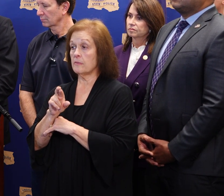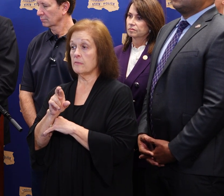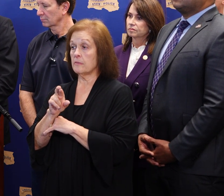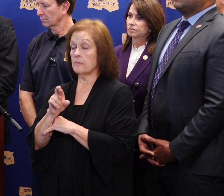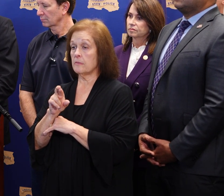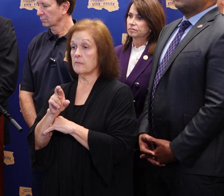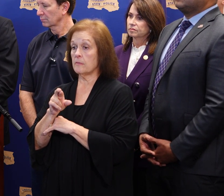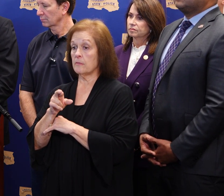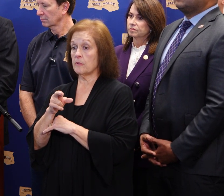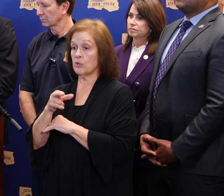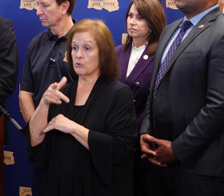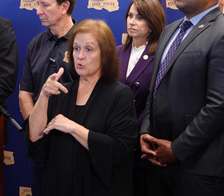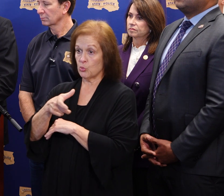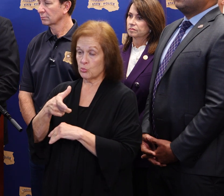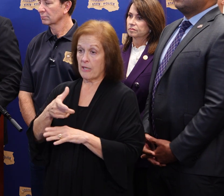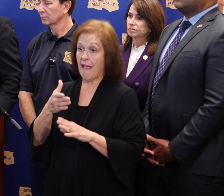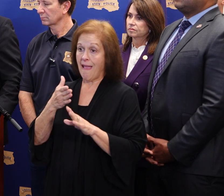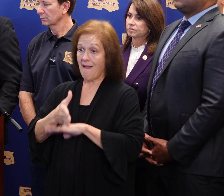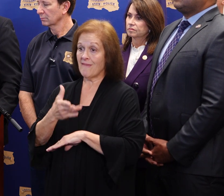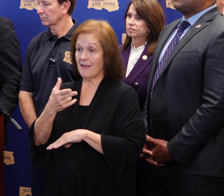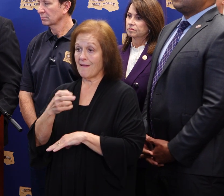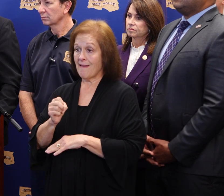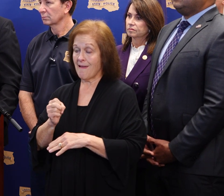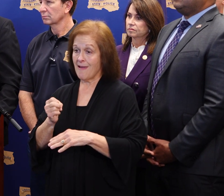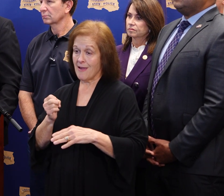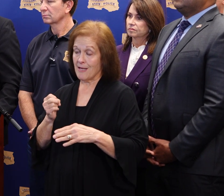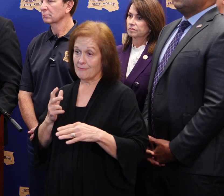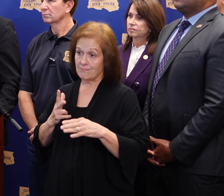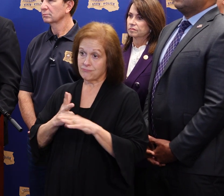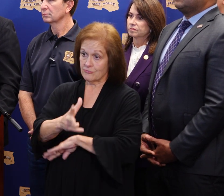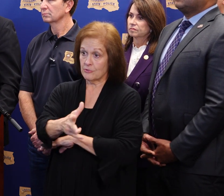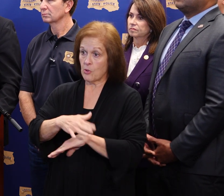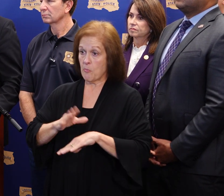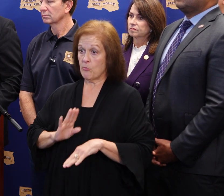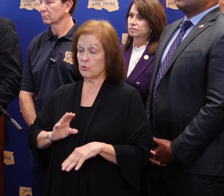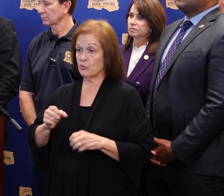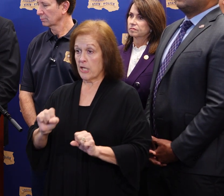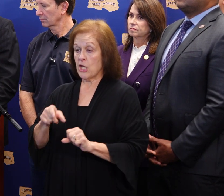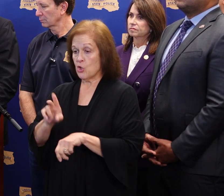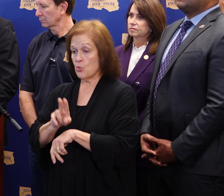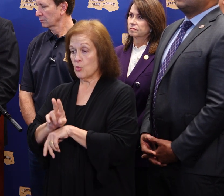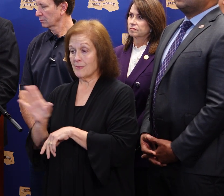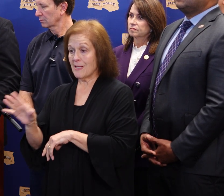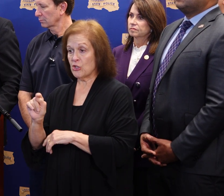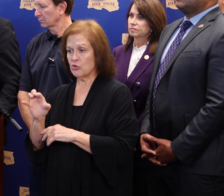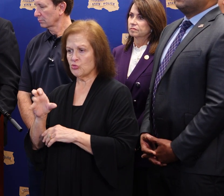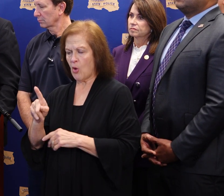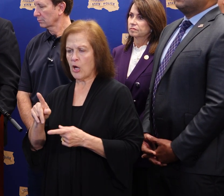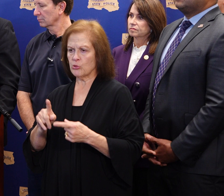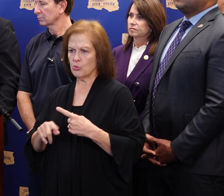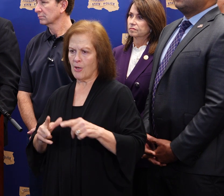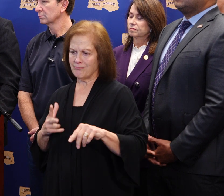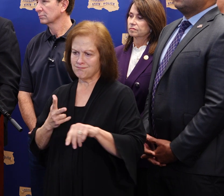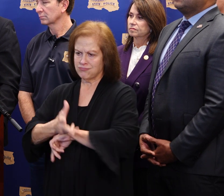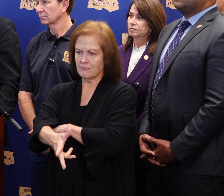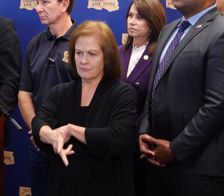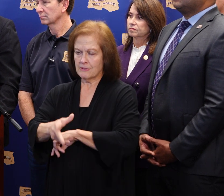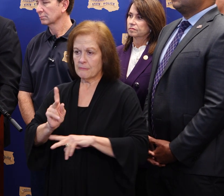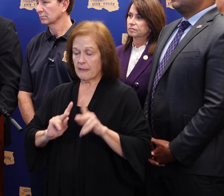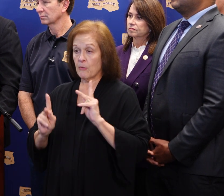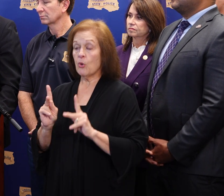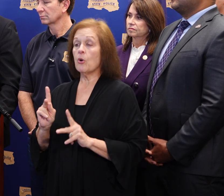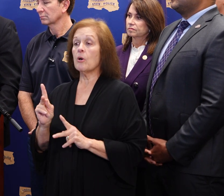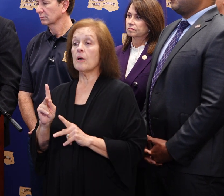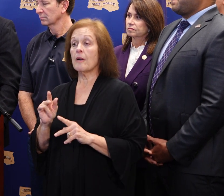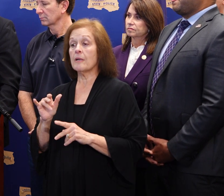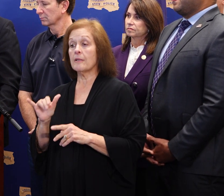opened fire after ramming through a blocked-off area of Bourbon Street, used his truck as a weapon to run over the victims. Teams of specially